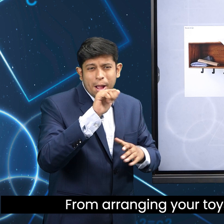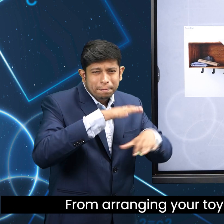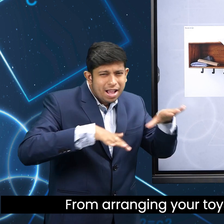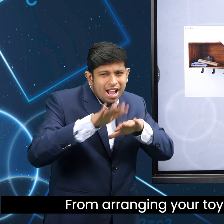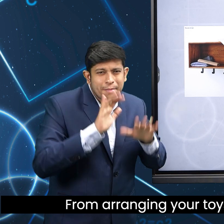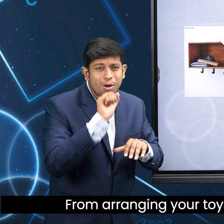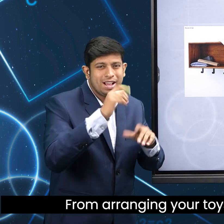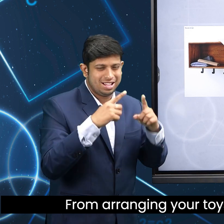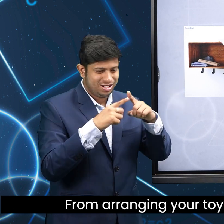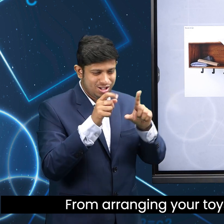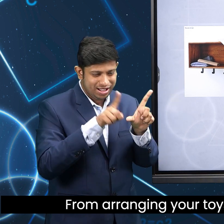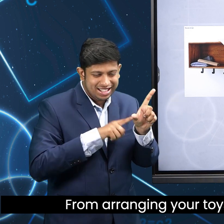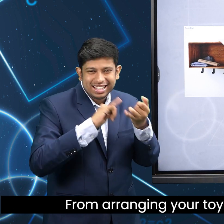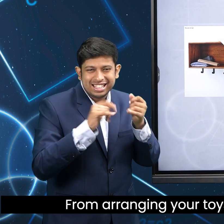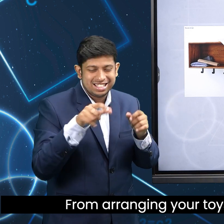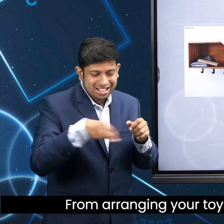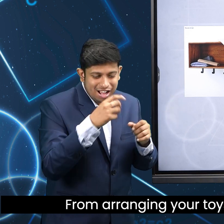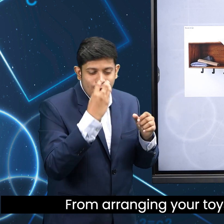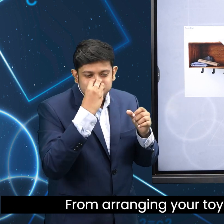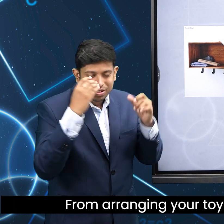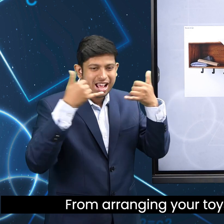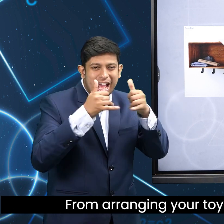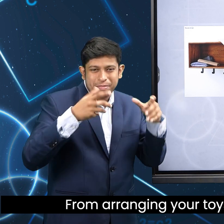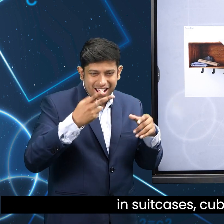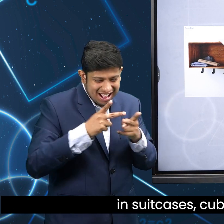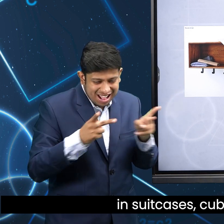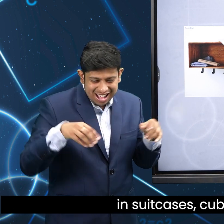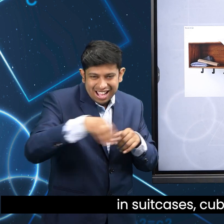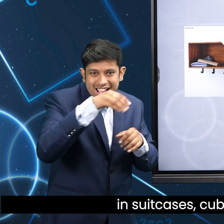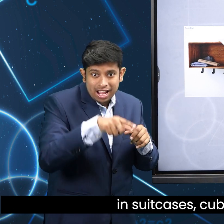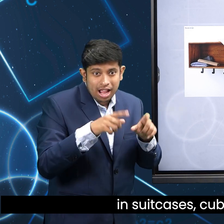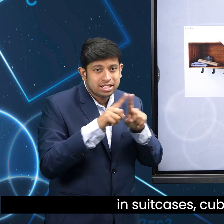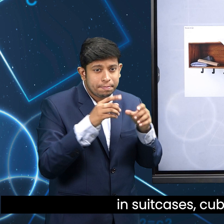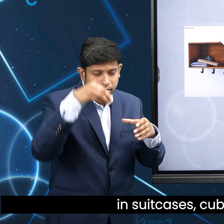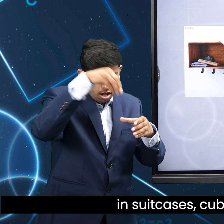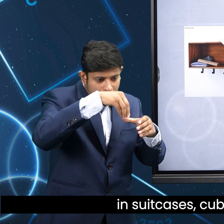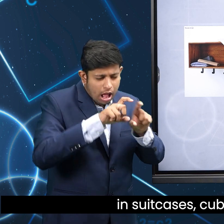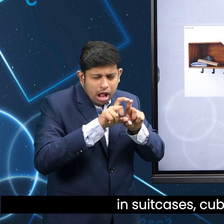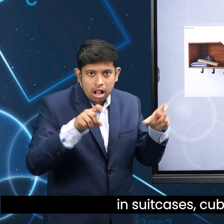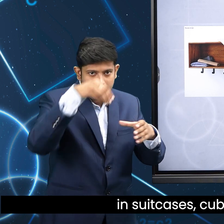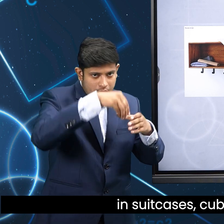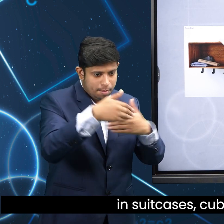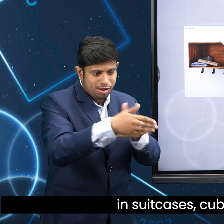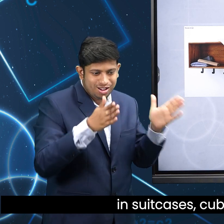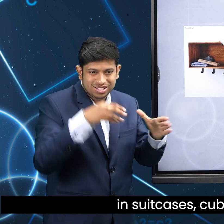From arranging your toys neatly to packing things efficiently in suitcases, cuboids are shapes that help